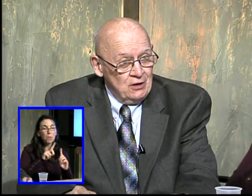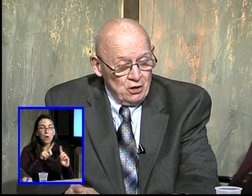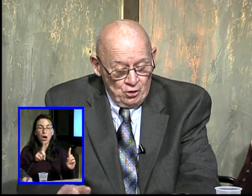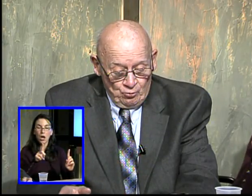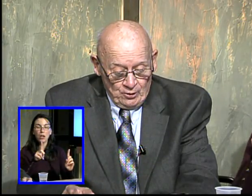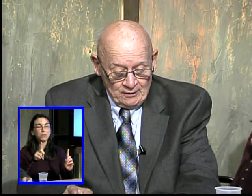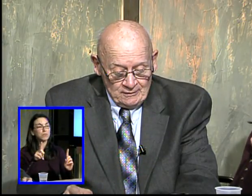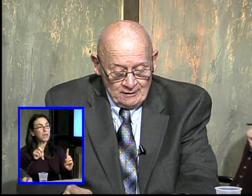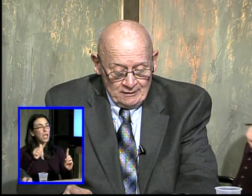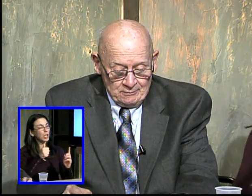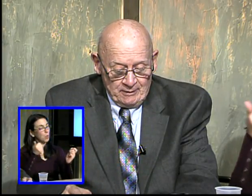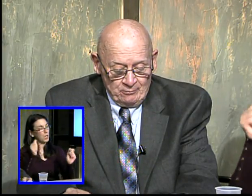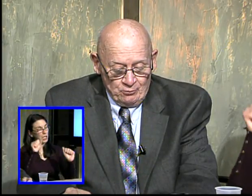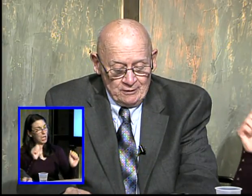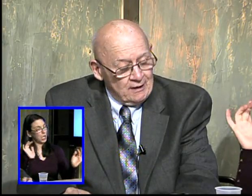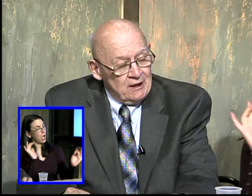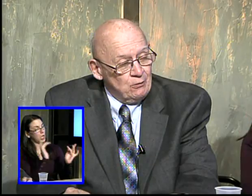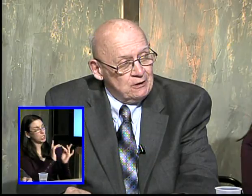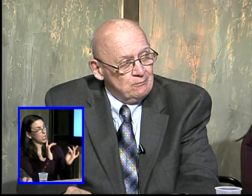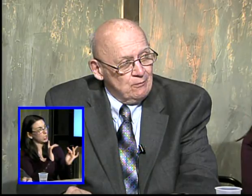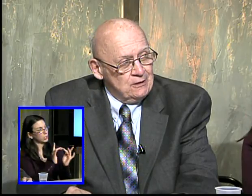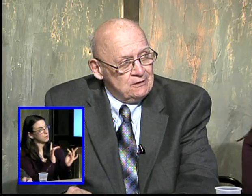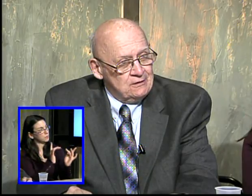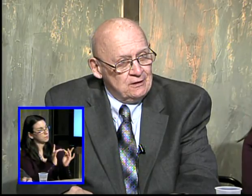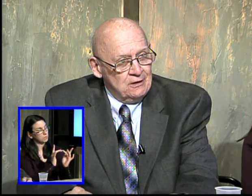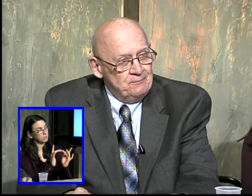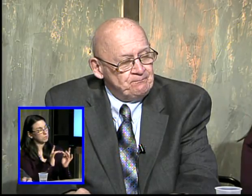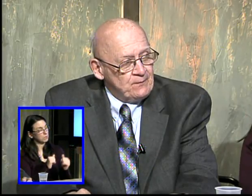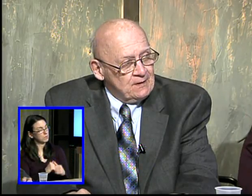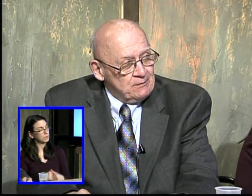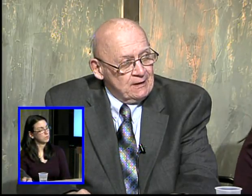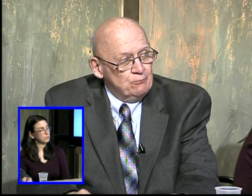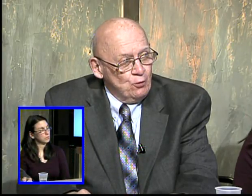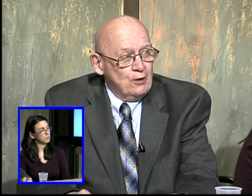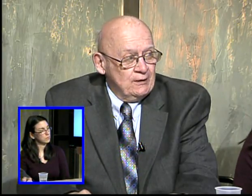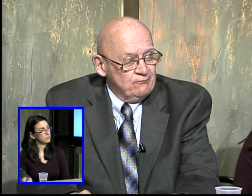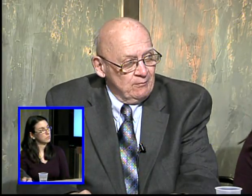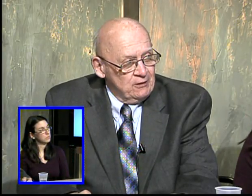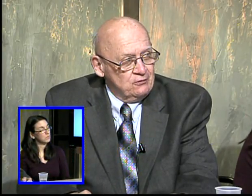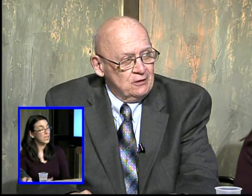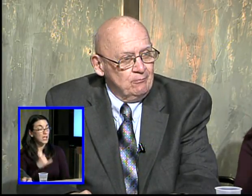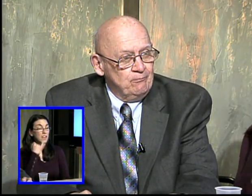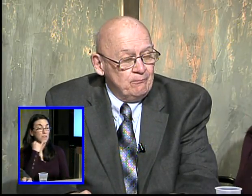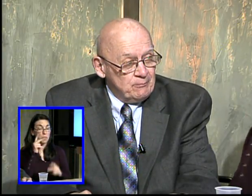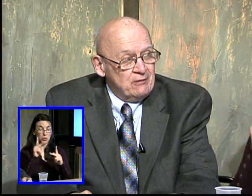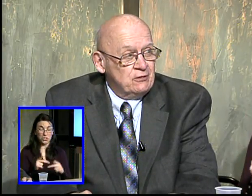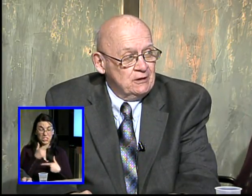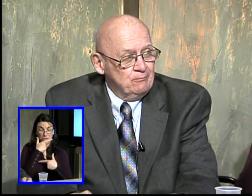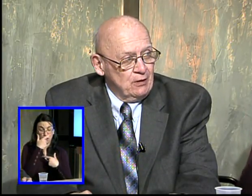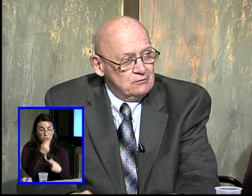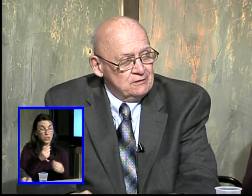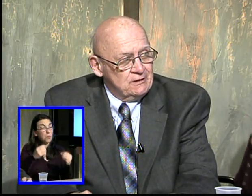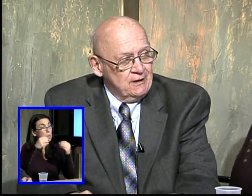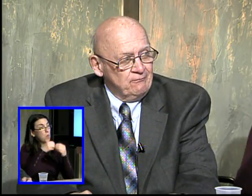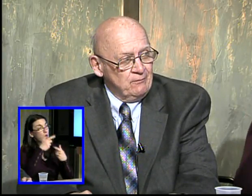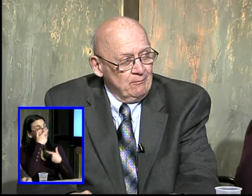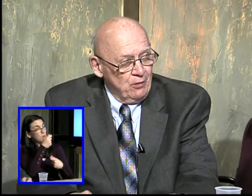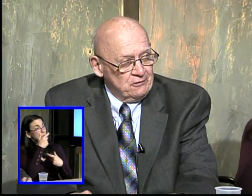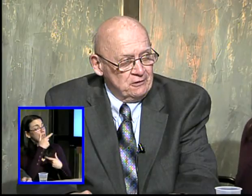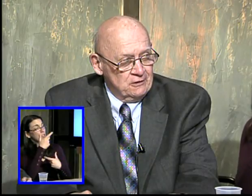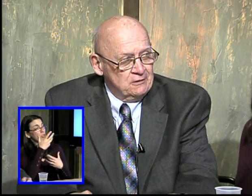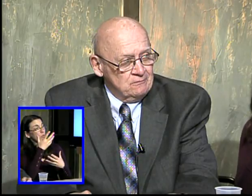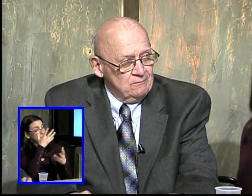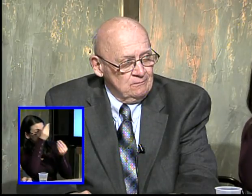as well as people with hearing might get more information, especially about the